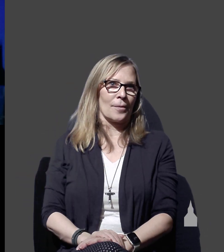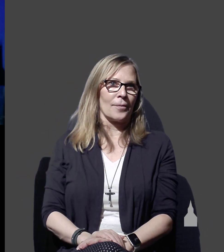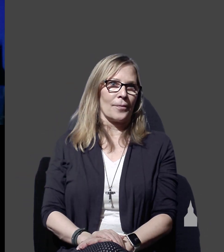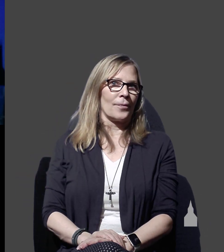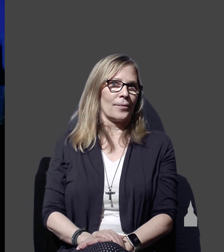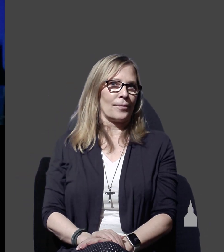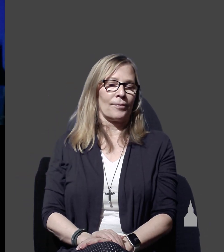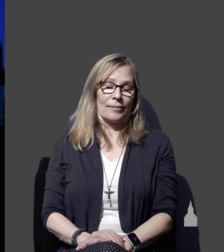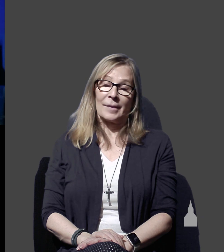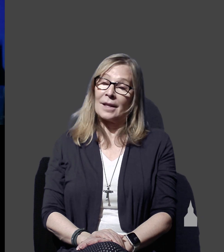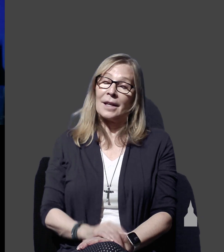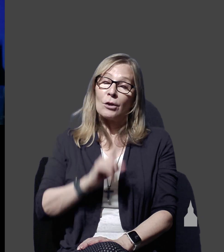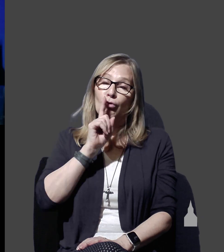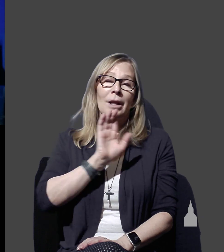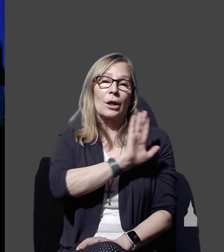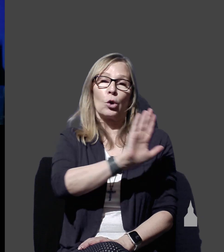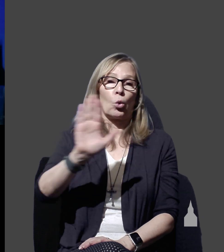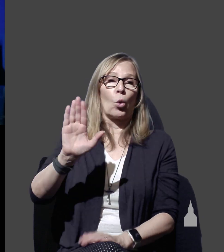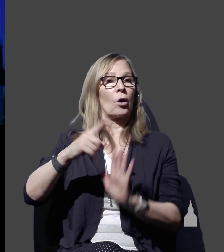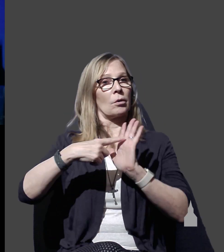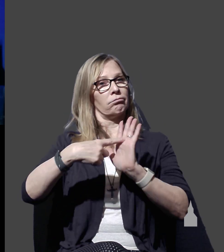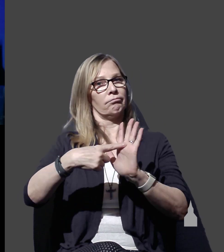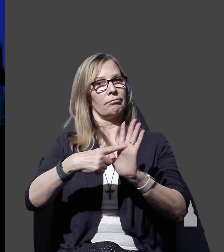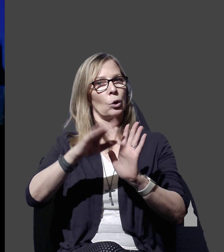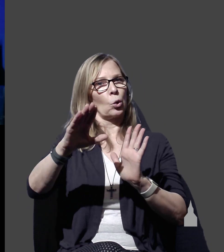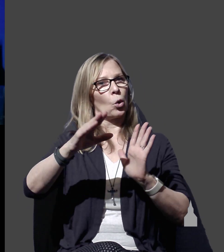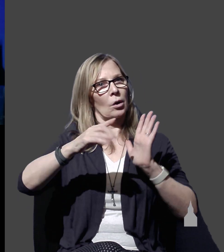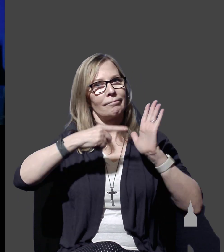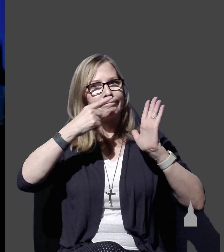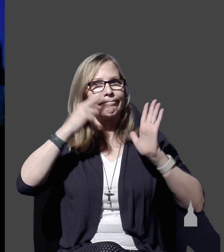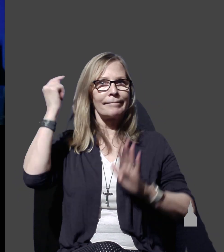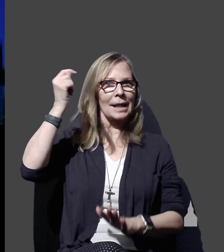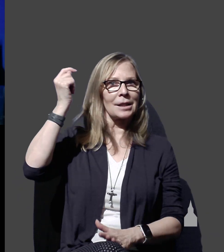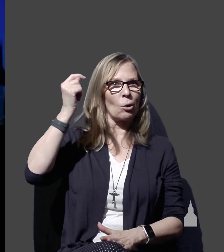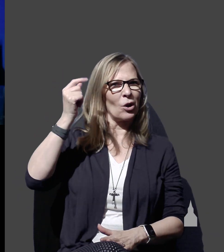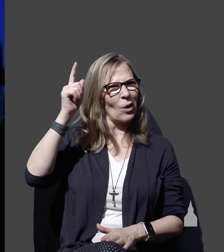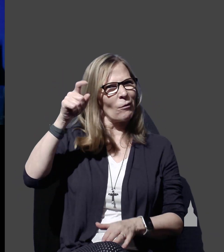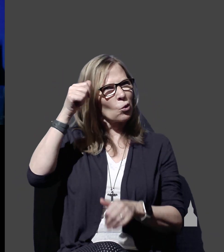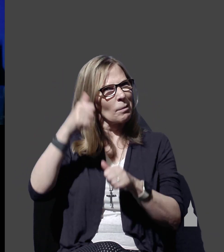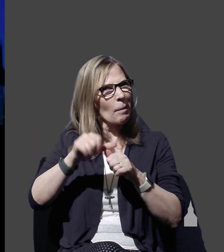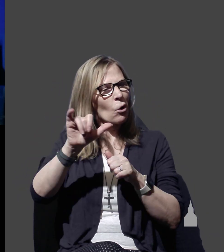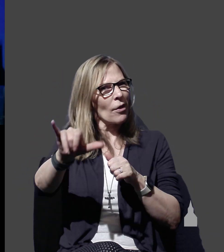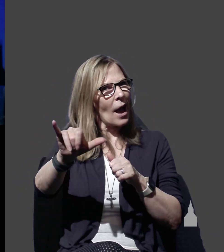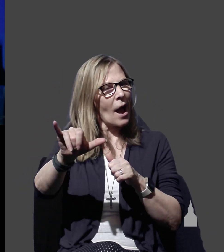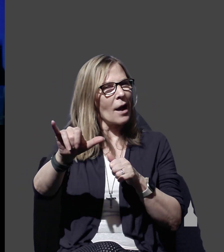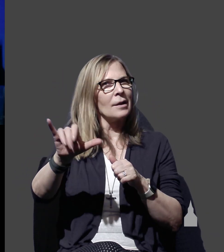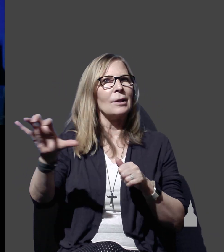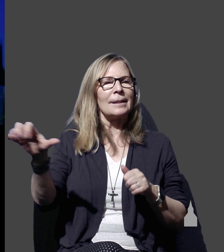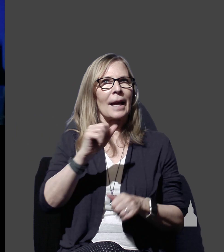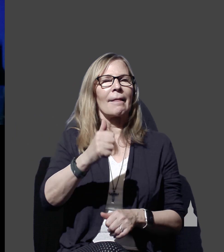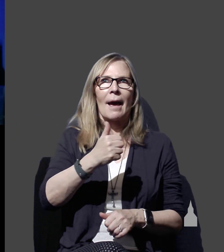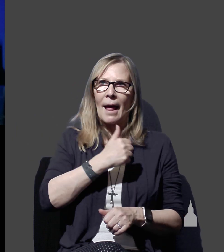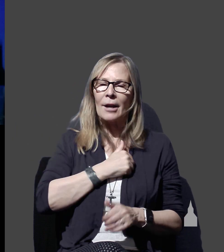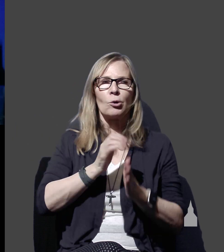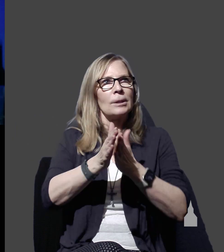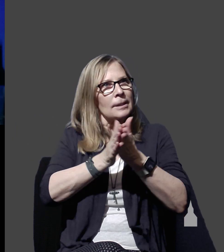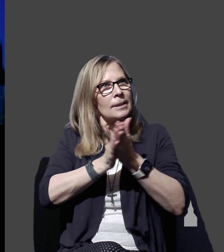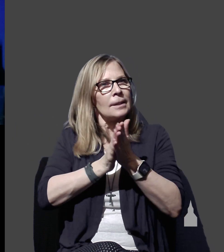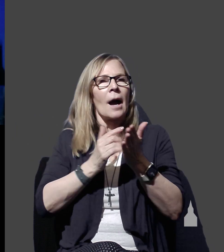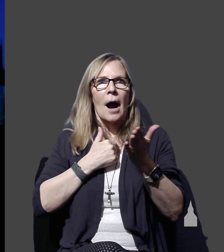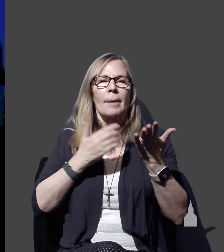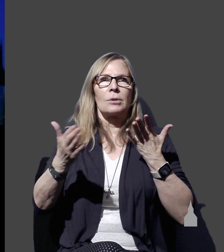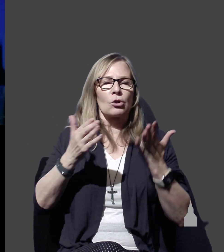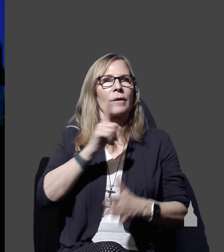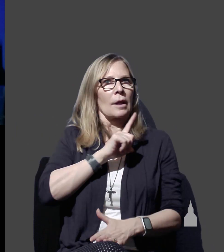Again, it's a matter of your testimony that you remember this and that you take that attitude into the workplace that you're serving